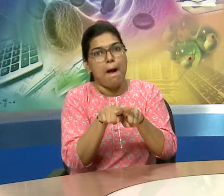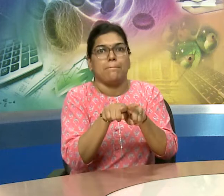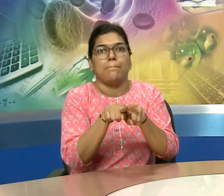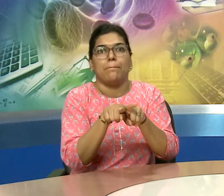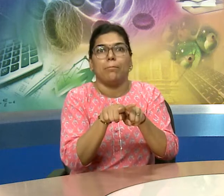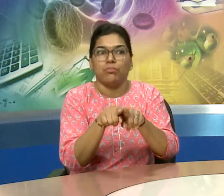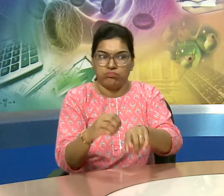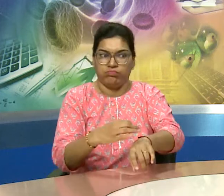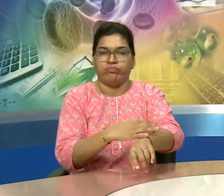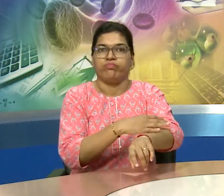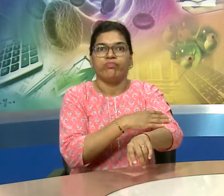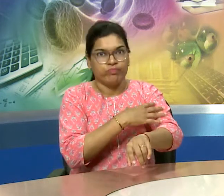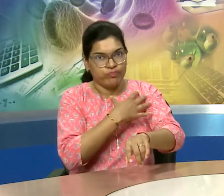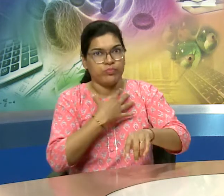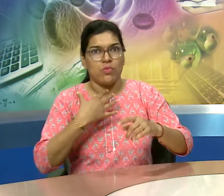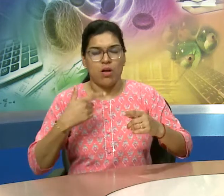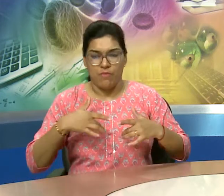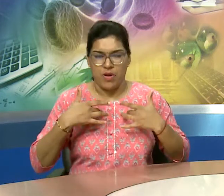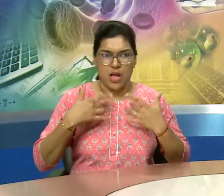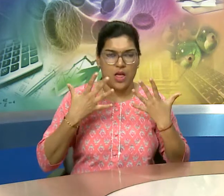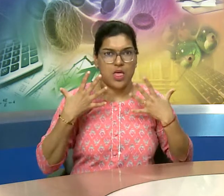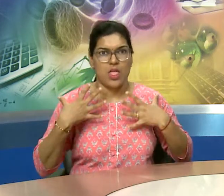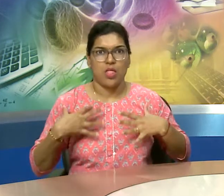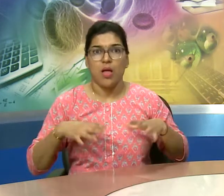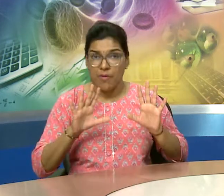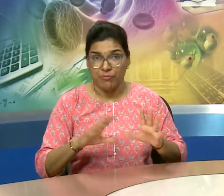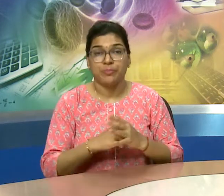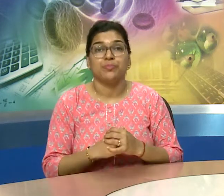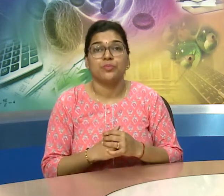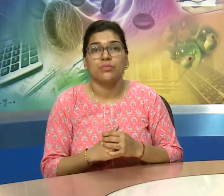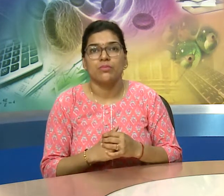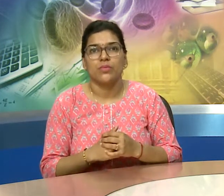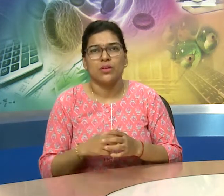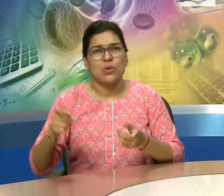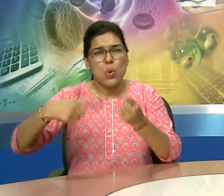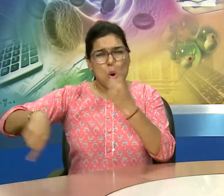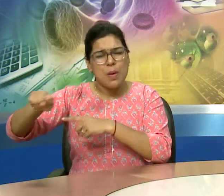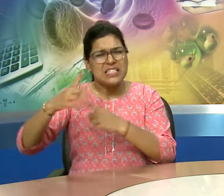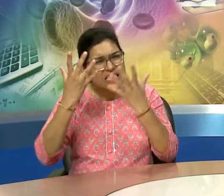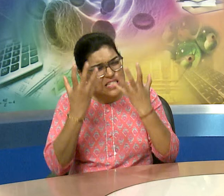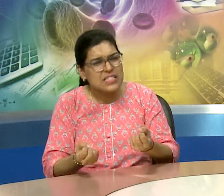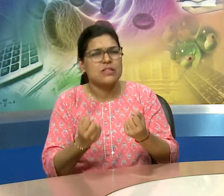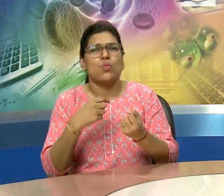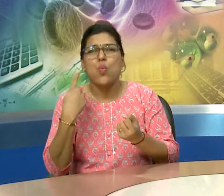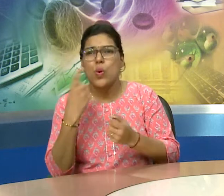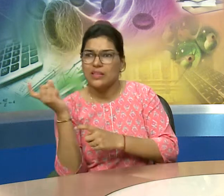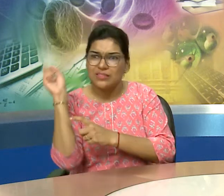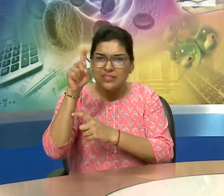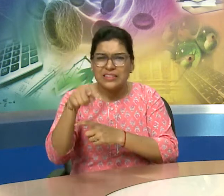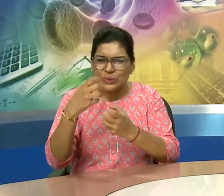move in the body. So they had a thinking like this. So they all